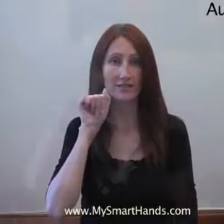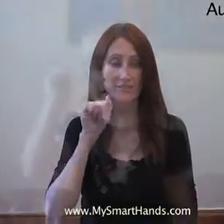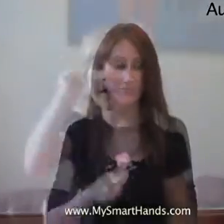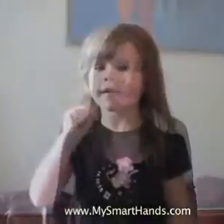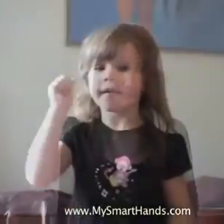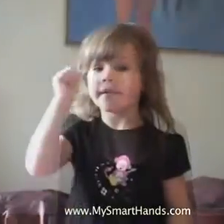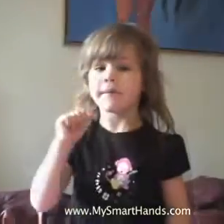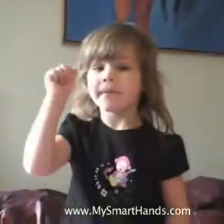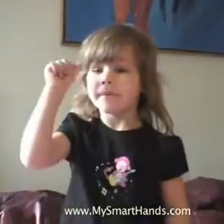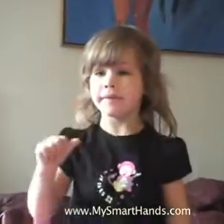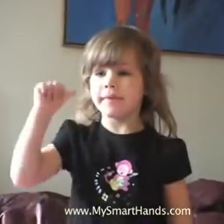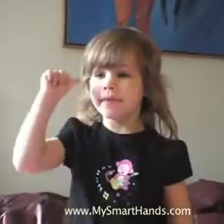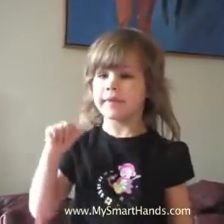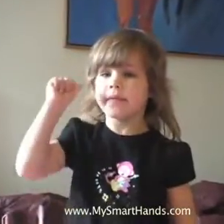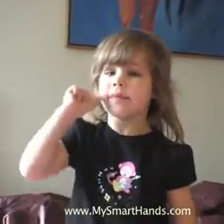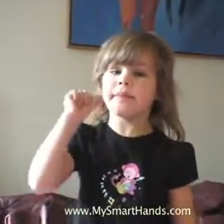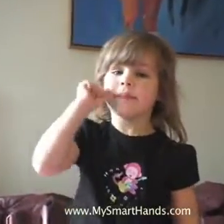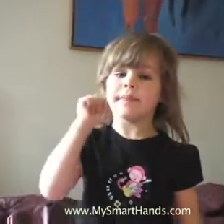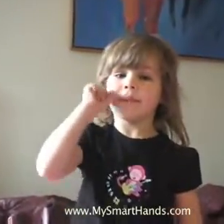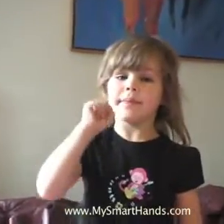Yep. Okay, do it slowly.